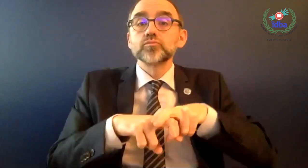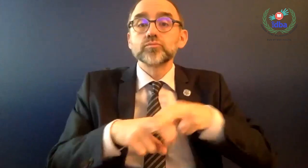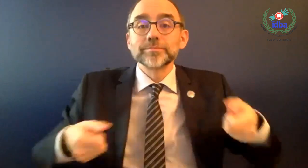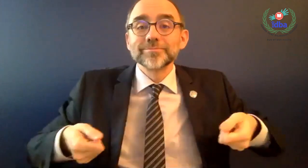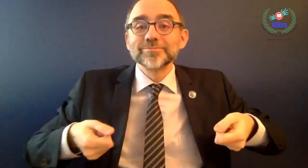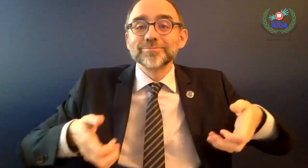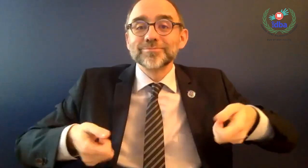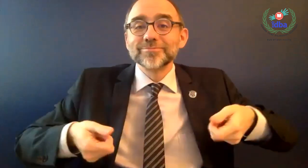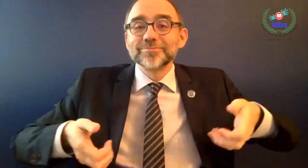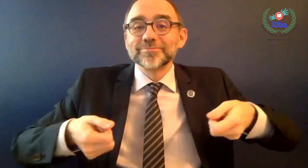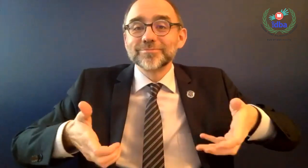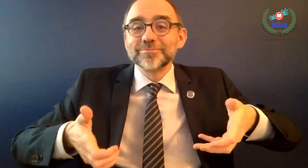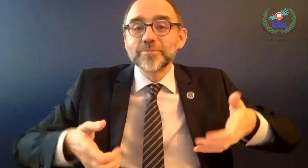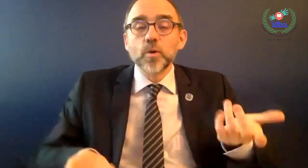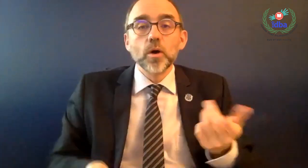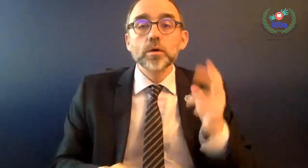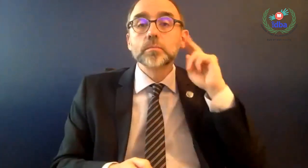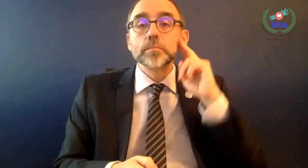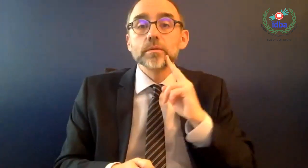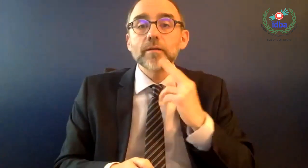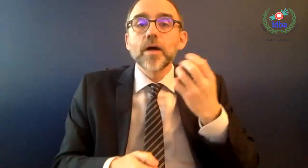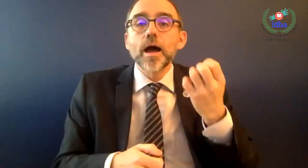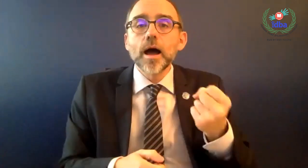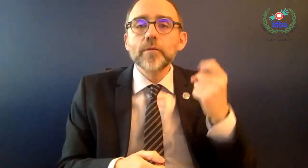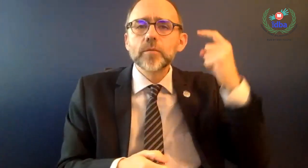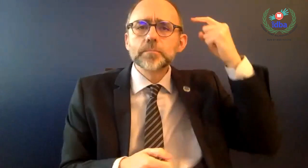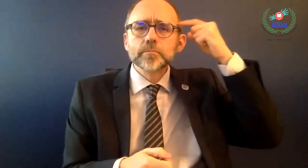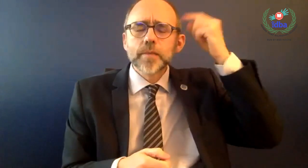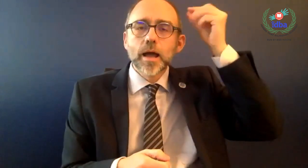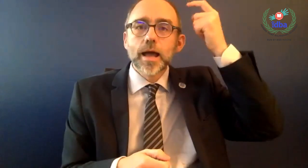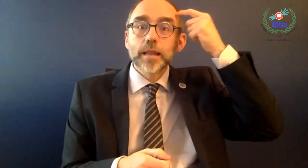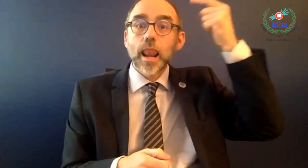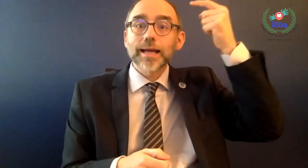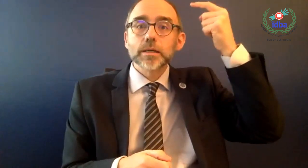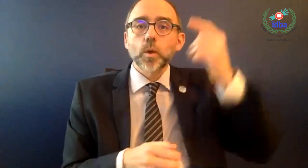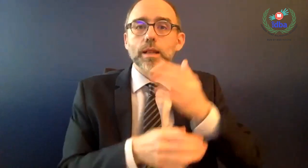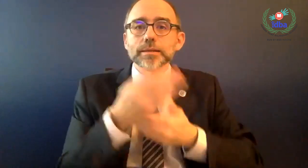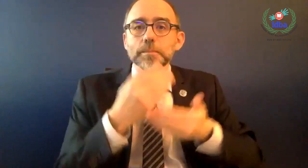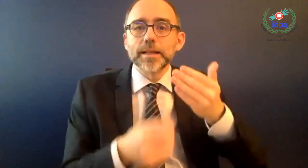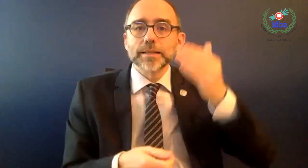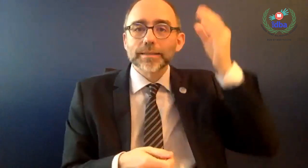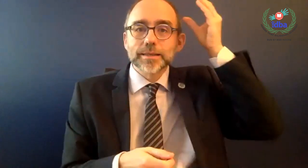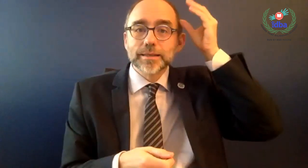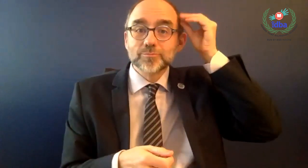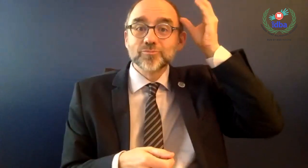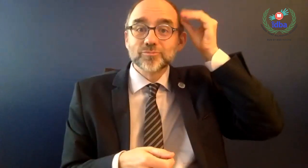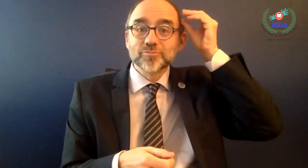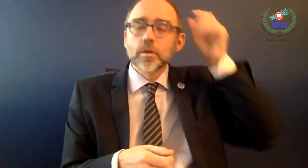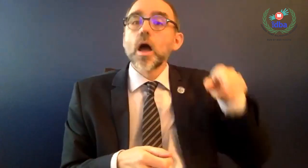And maybe in the classroom there are other diverse disabilities, wheelchair users or intellectually disabled.